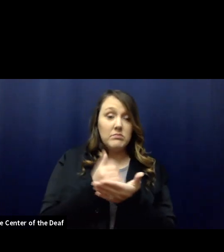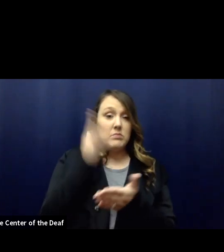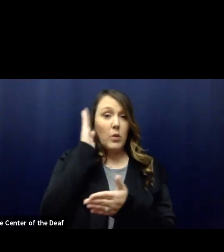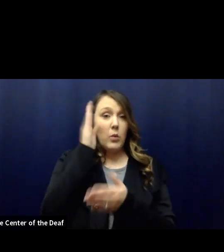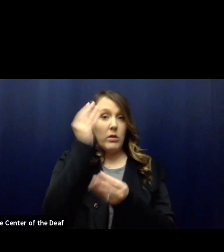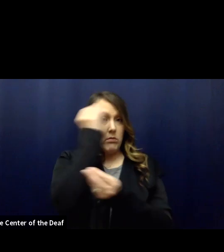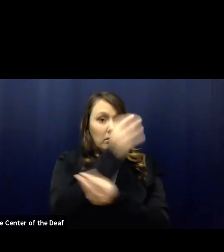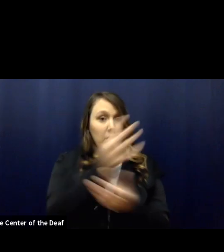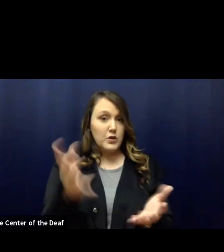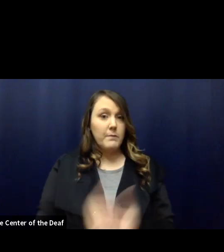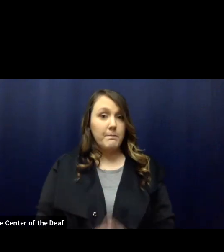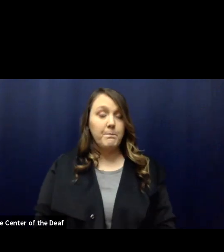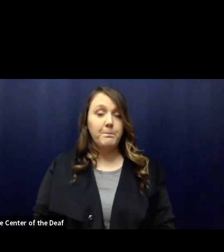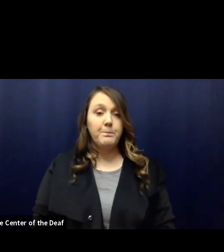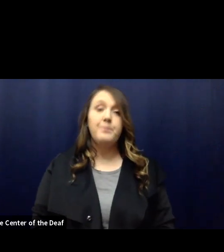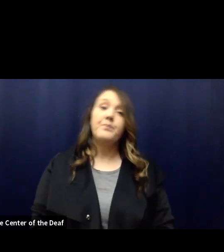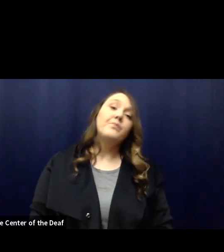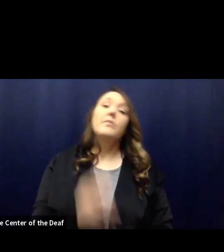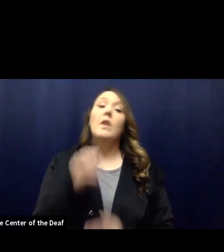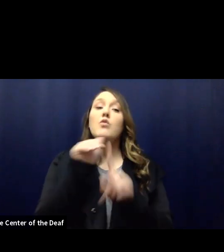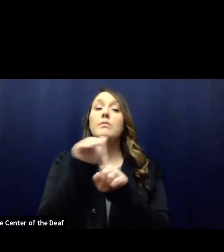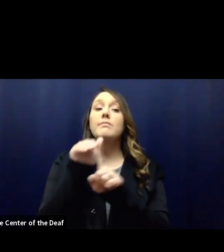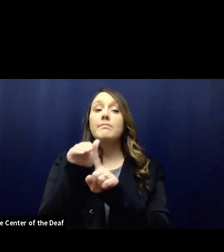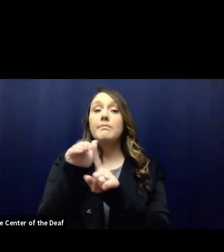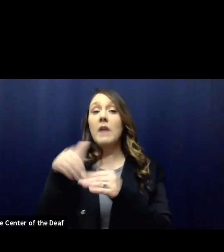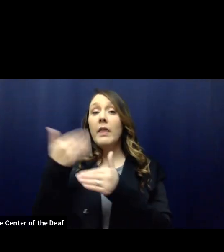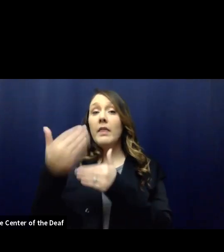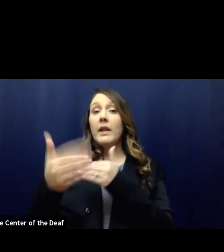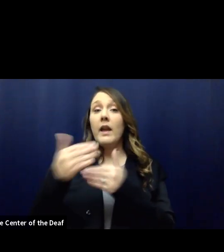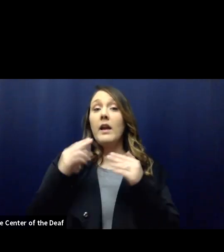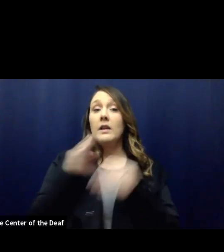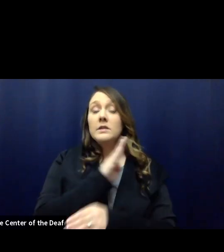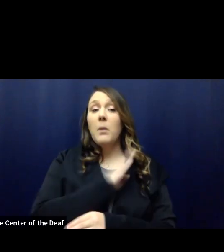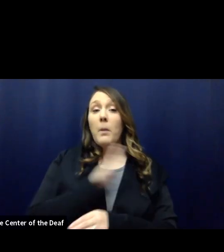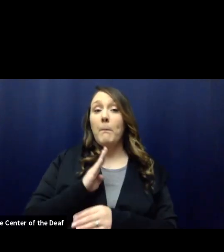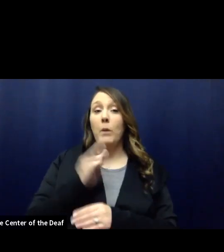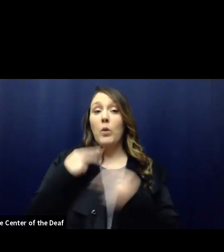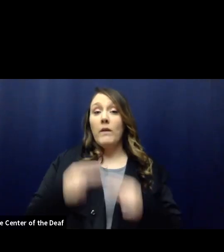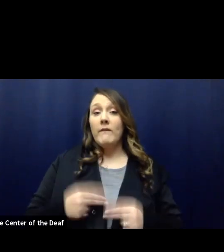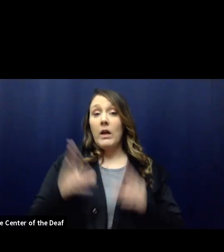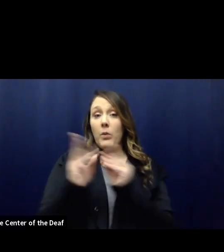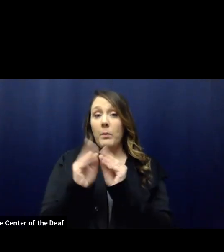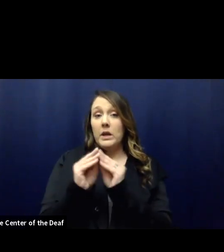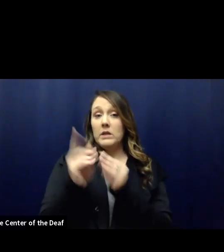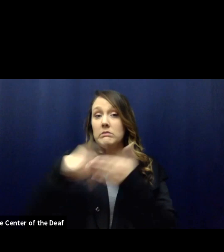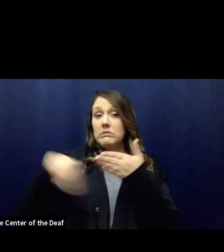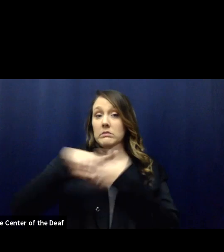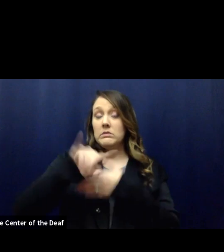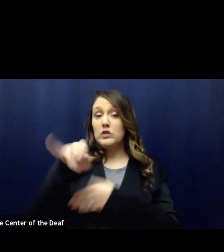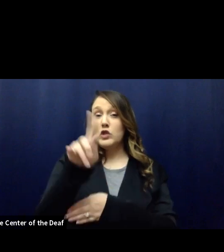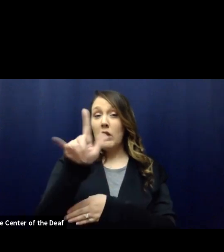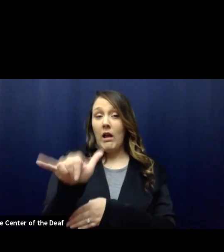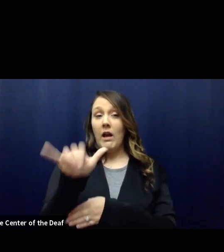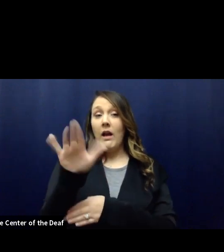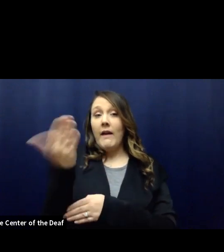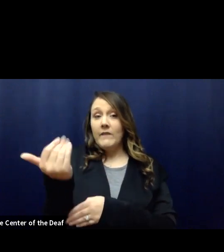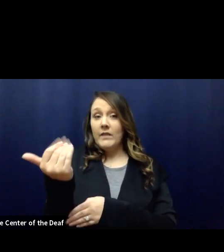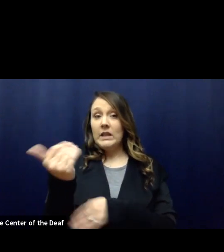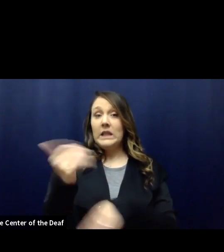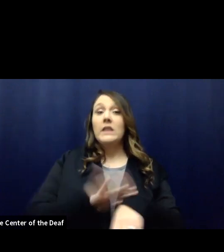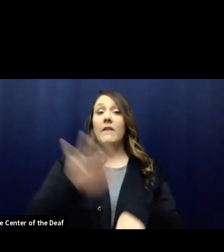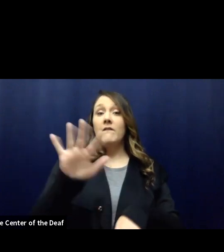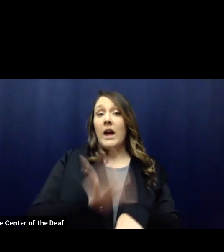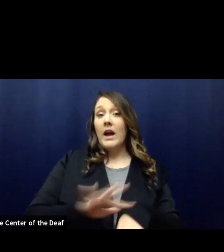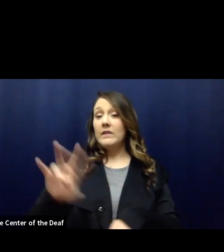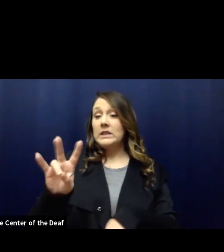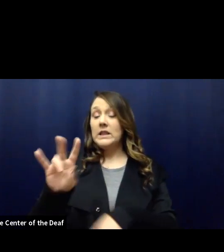aware. As a reminder, the next Board of Health meeting is scheduled for a week from today, July 15th from 5 to 7 p.m.